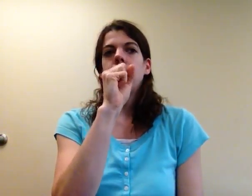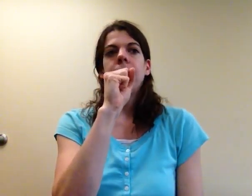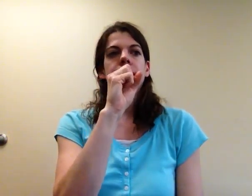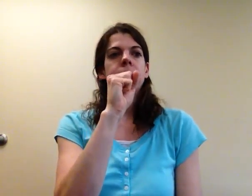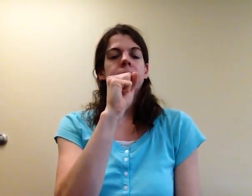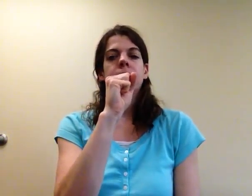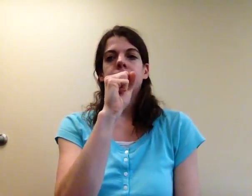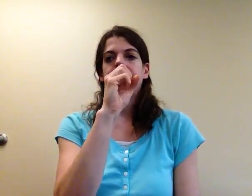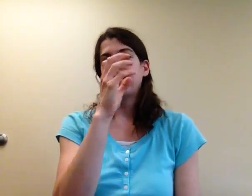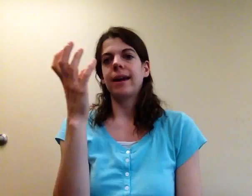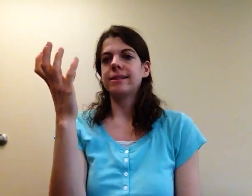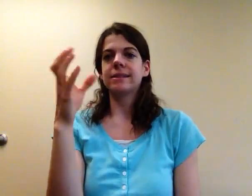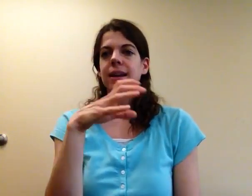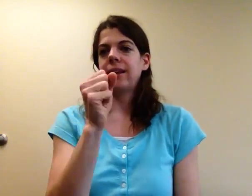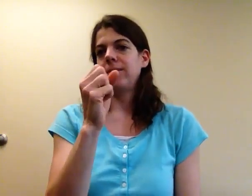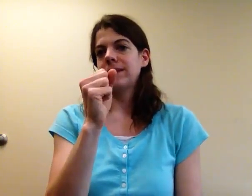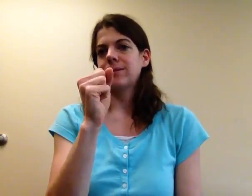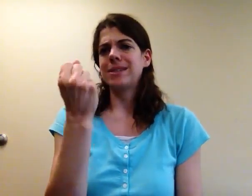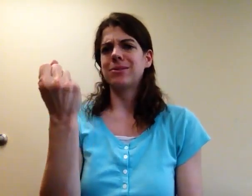So that's all the animal signs we learned.